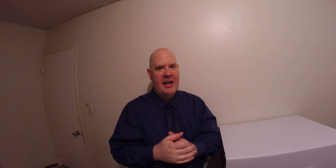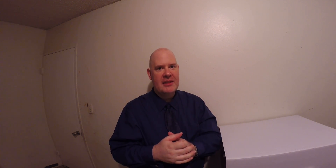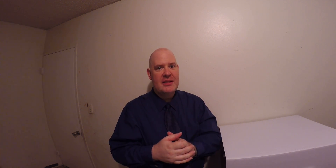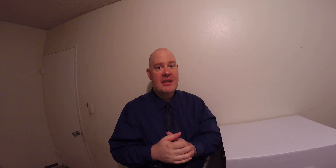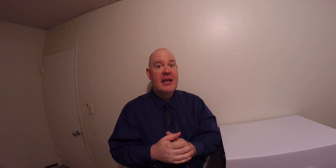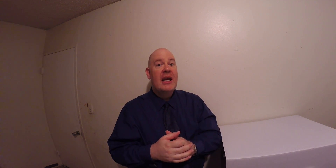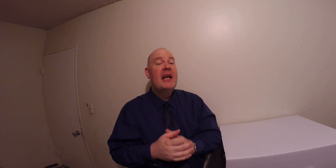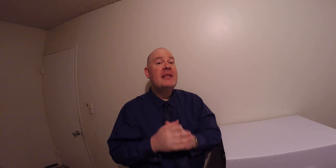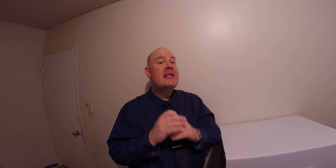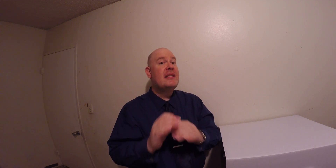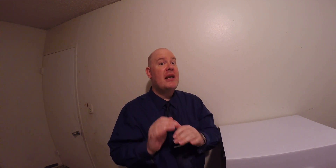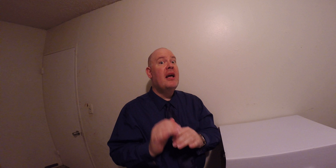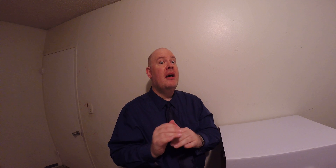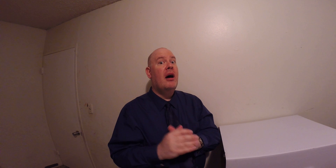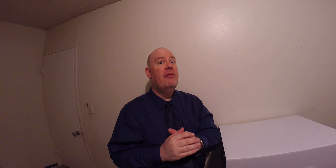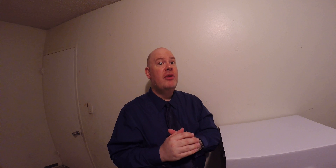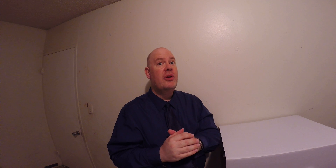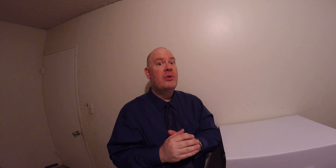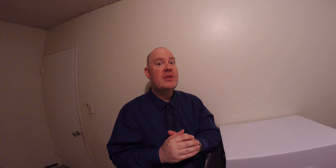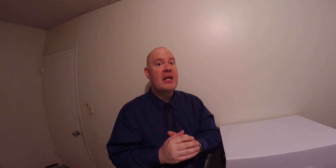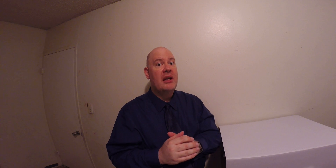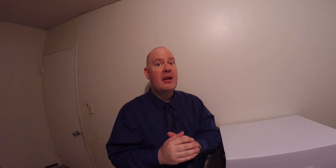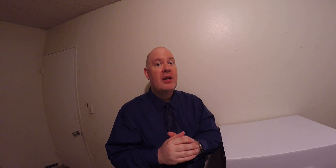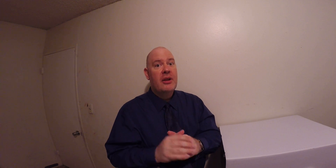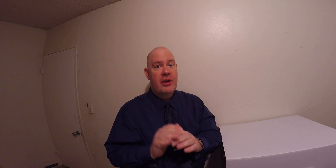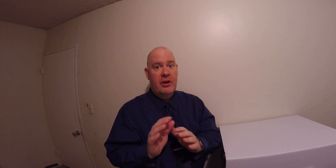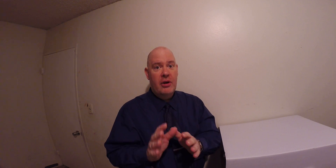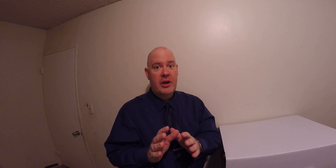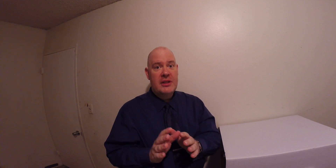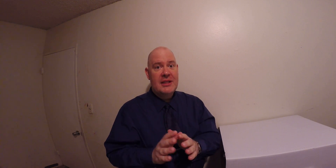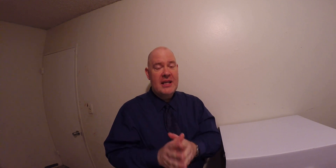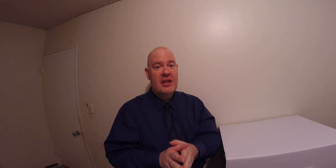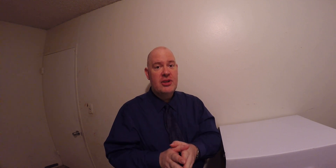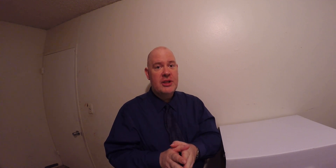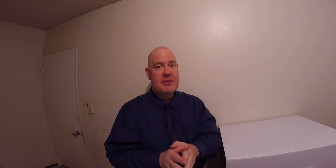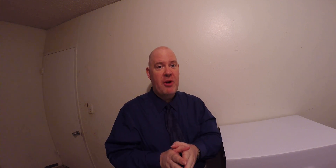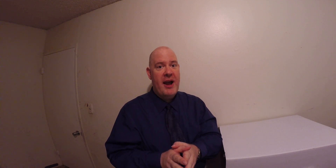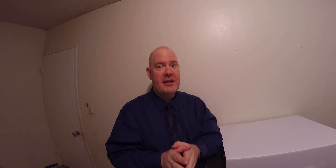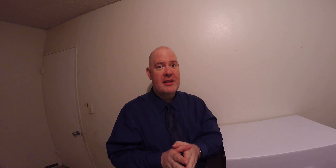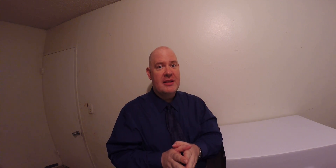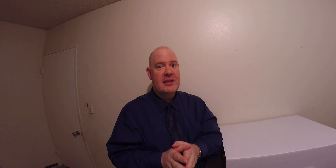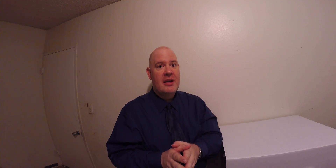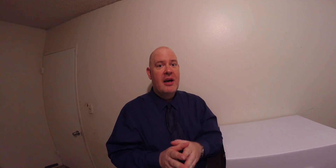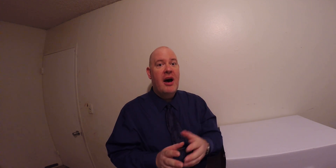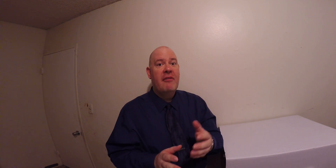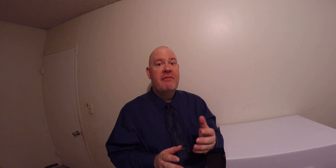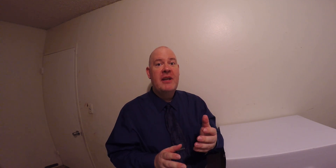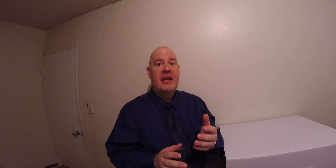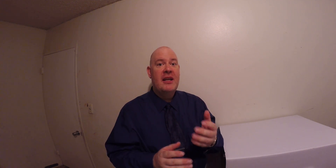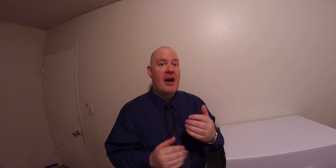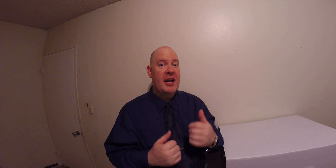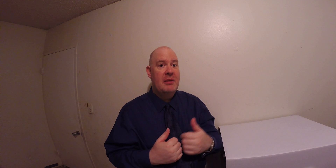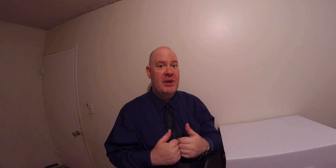plants instead of using the current dangerous practice of feeding